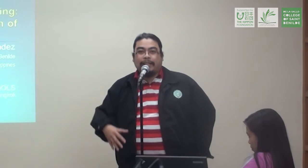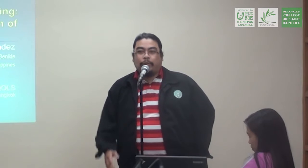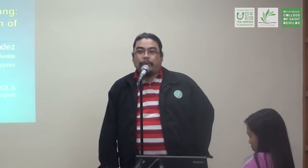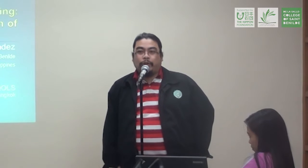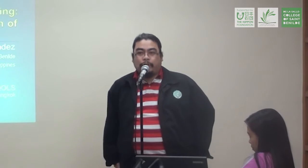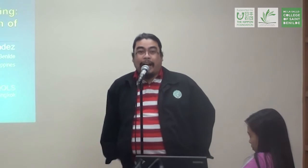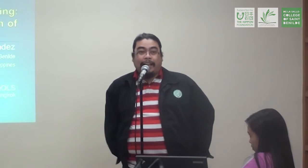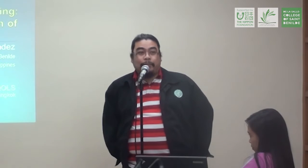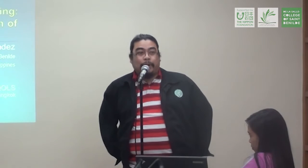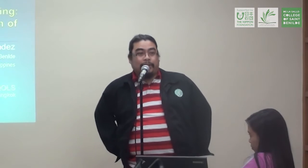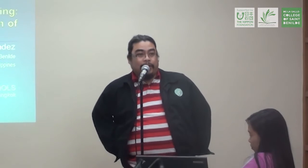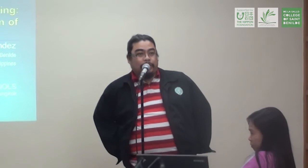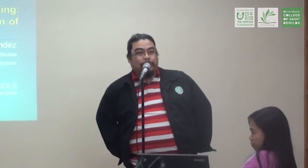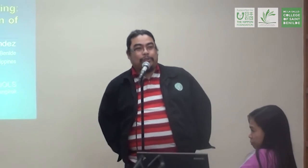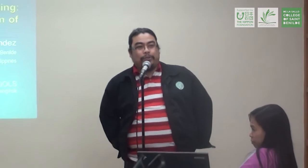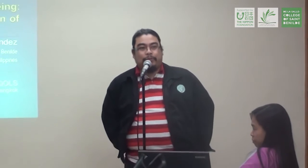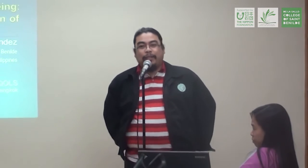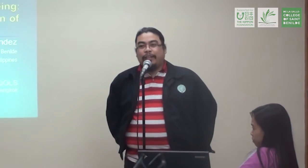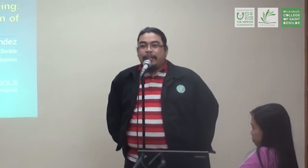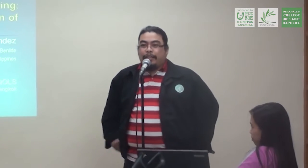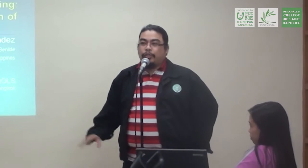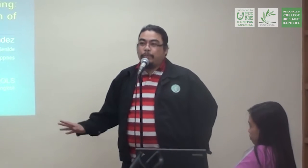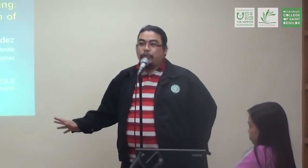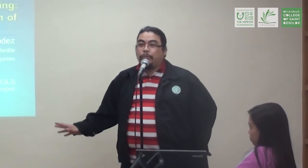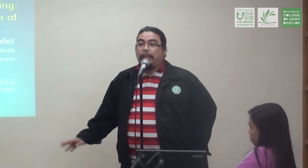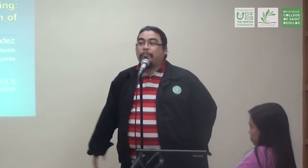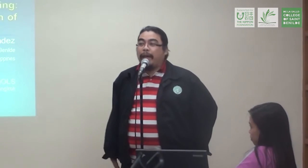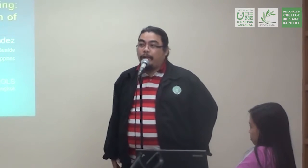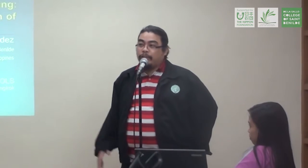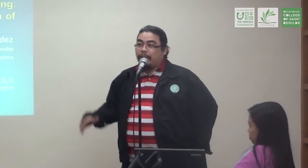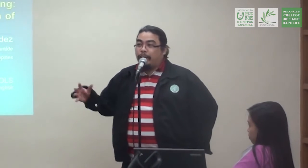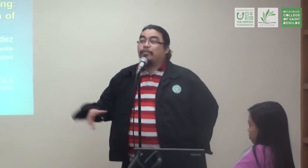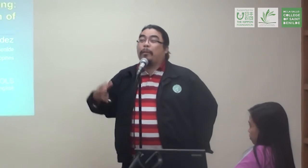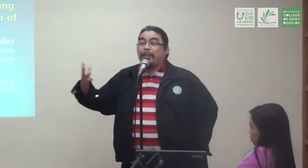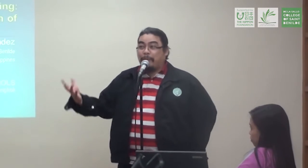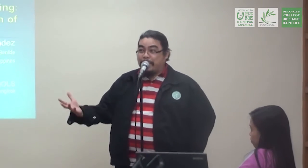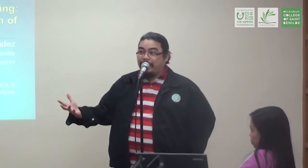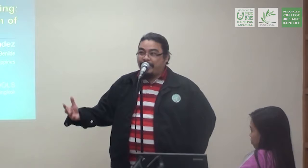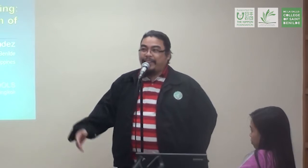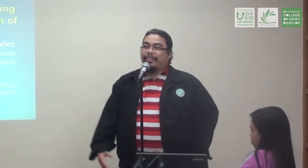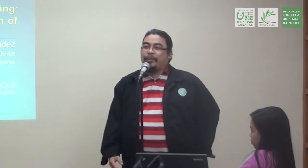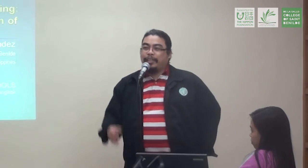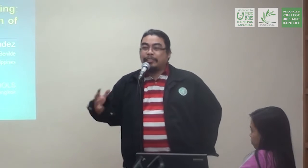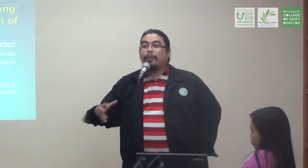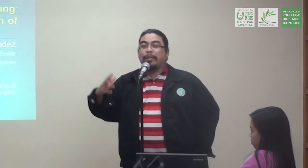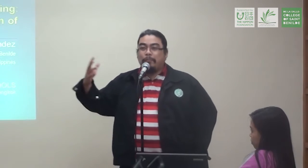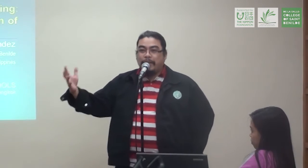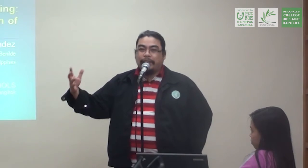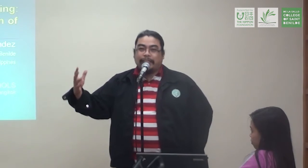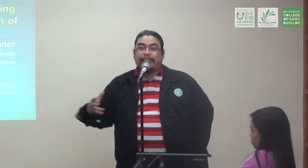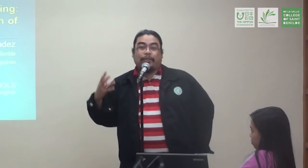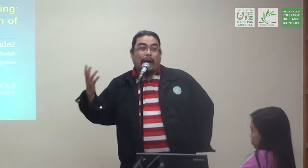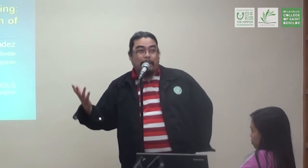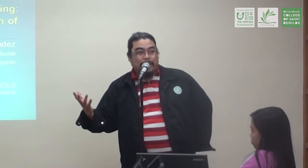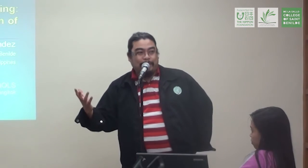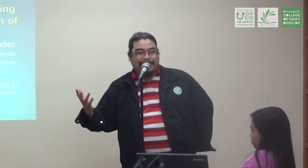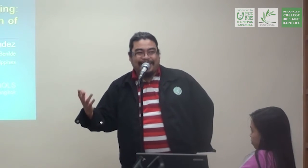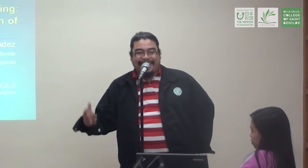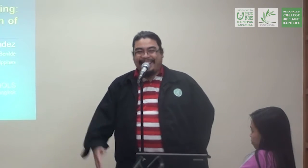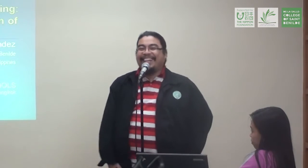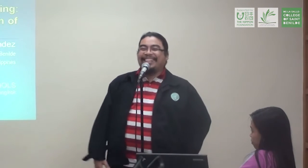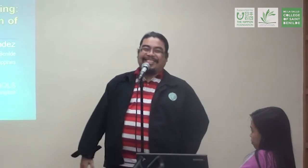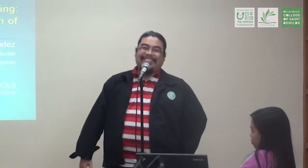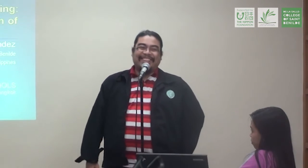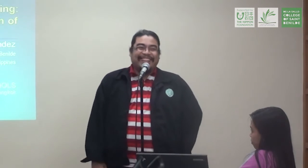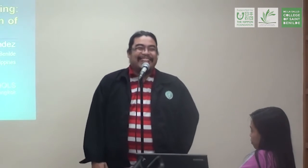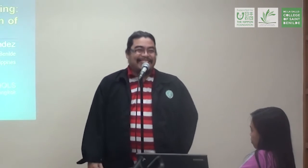class back with Dr. Alan Bernard. It's supposed to be pilot study something bigger. That something bigger has yet to happen